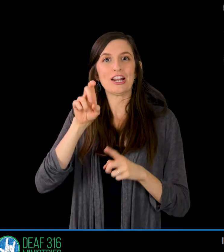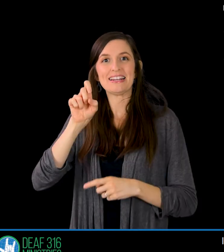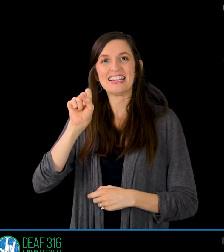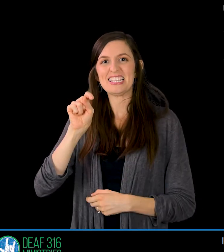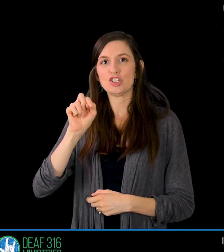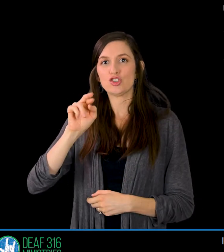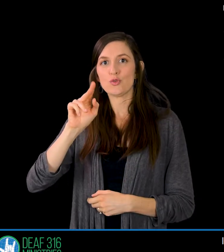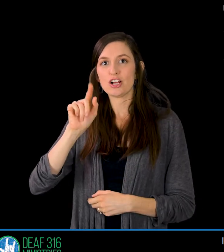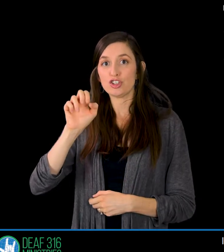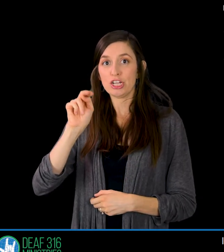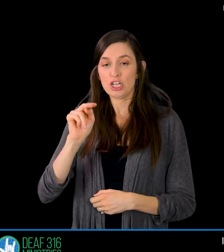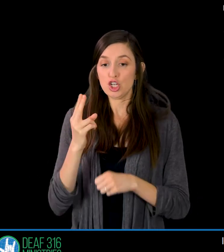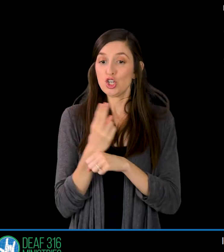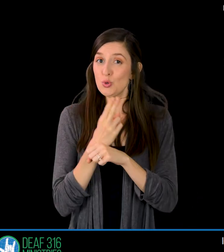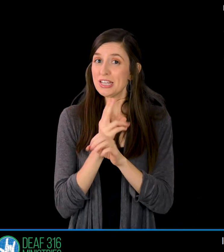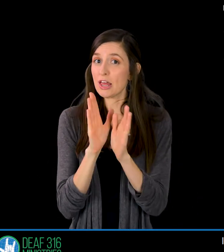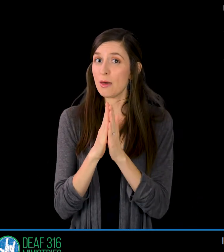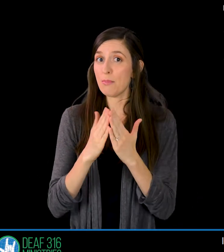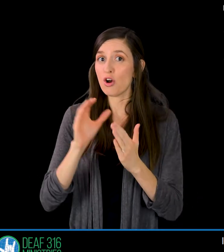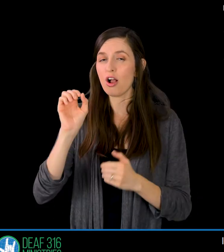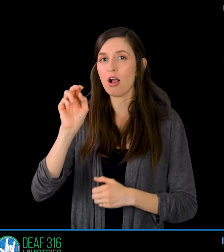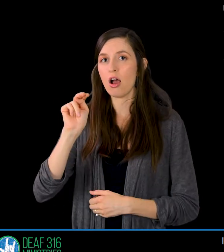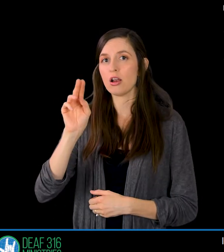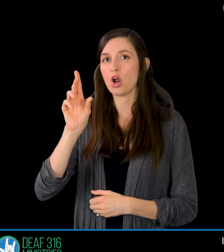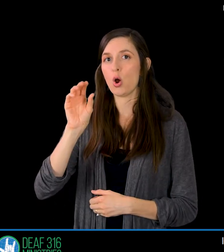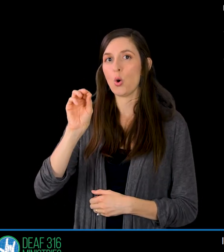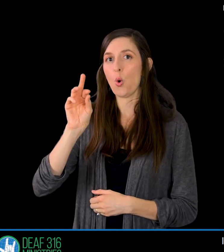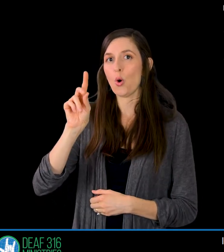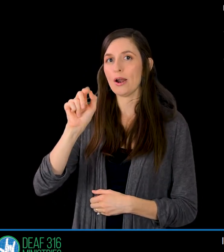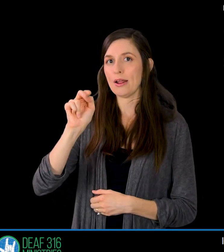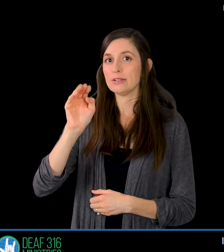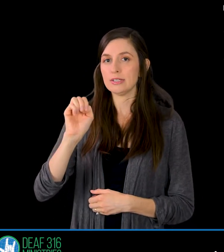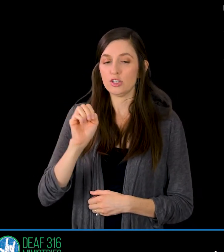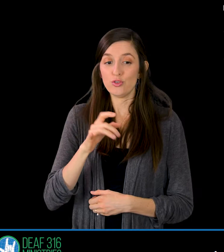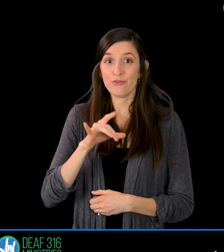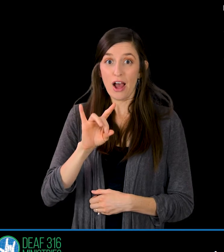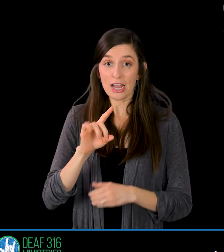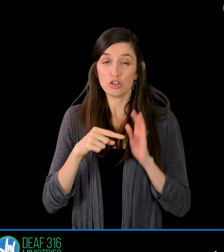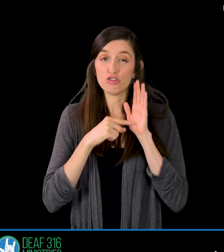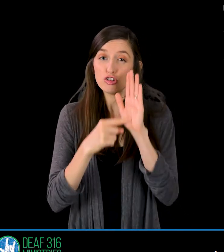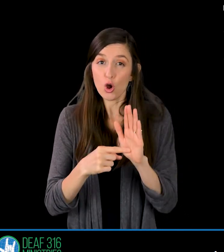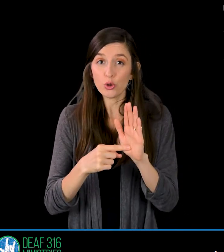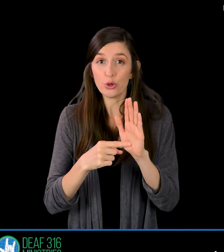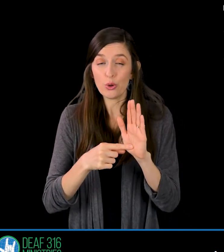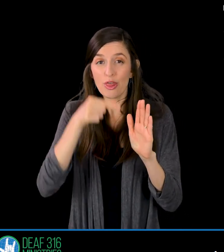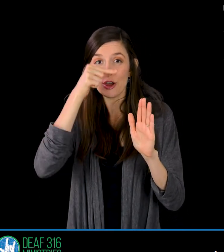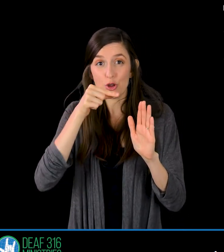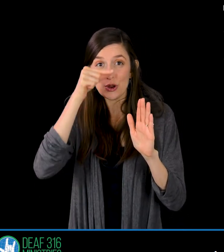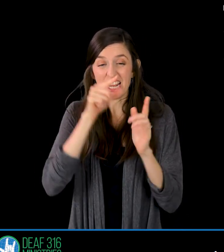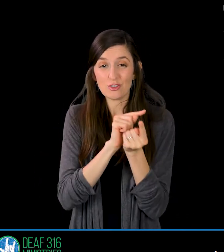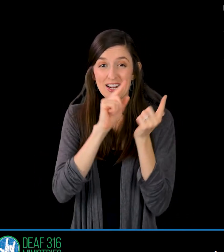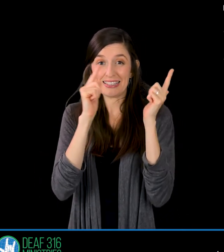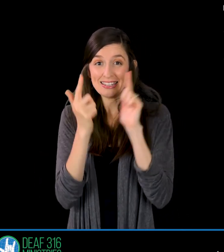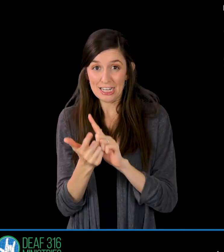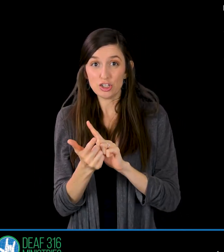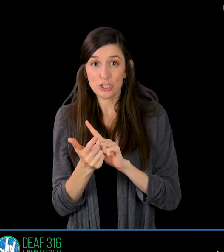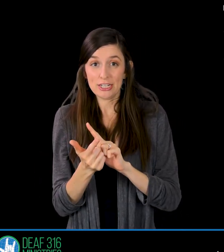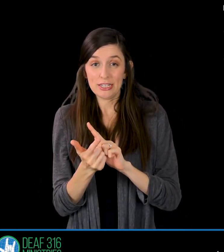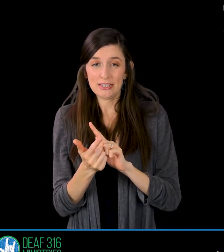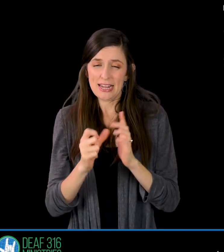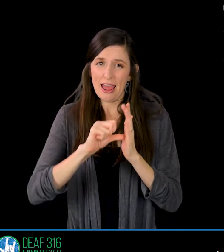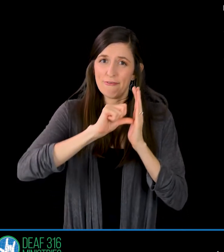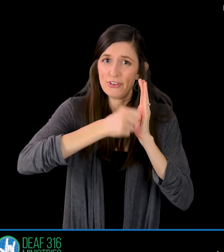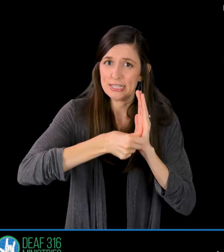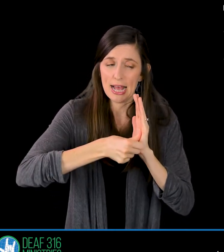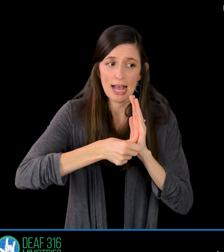every case I'm finding these texts simply by using the concordance for the word destruction in Greek and